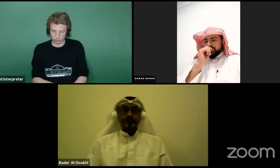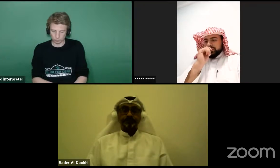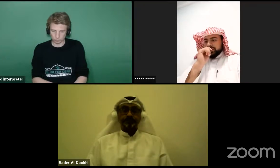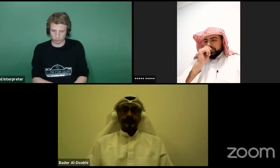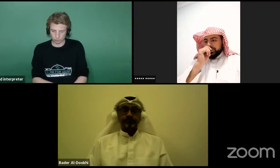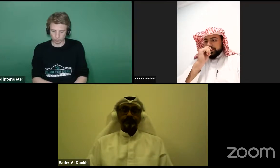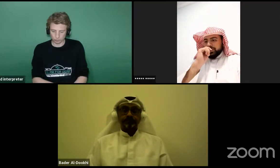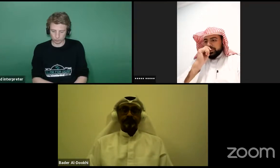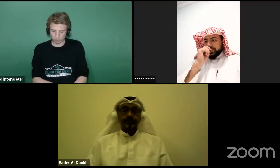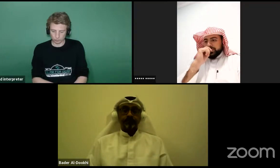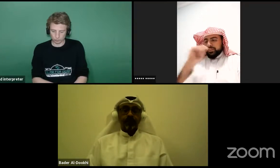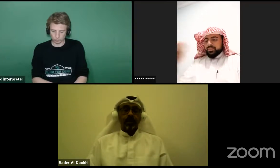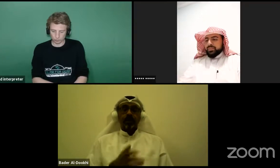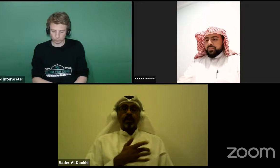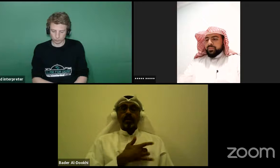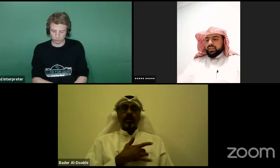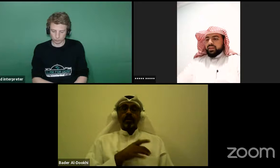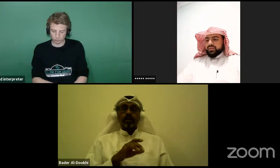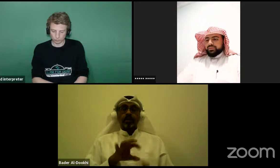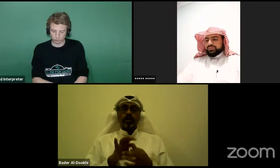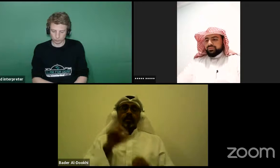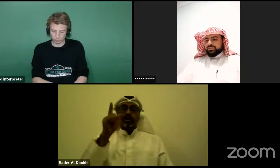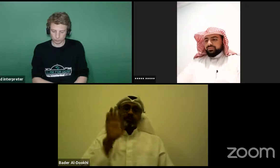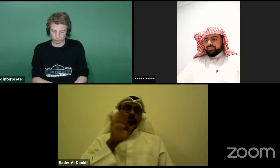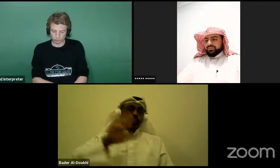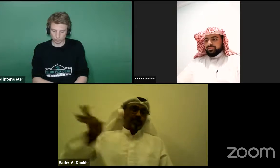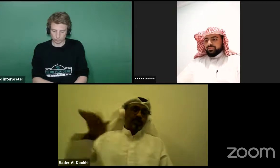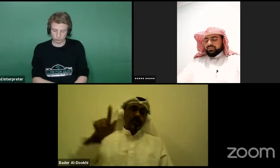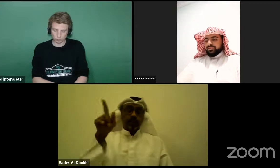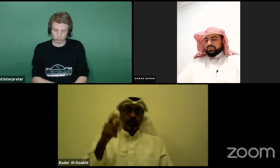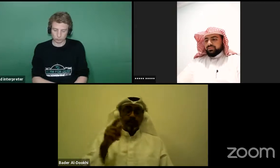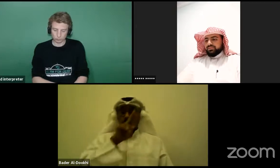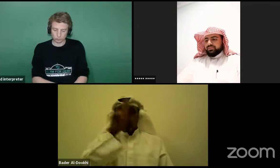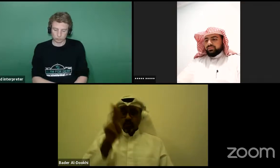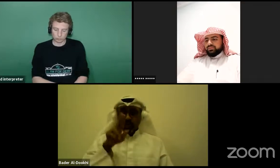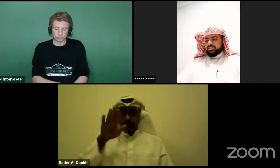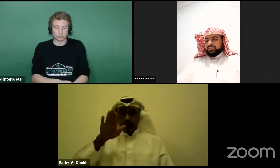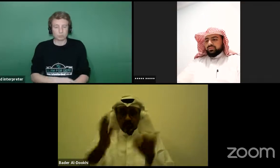O disbelievers, if you ask for a judgment, now has